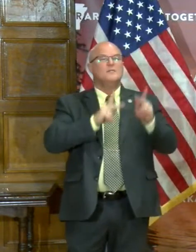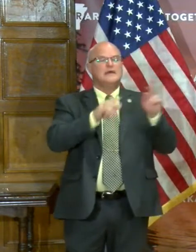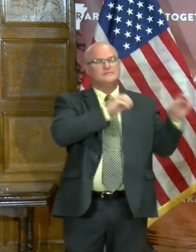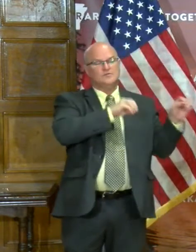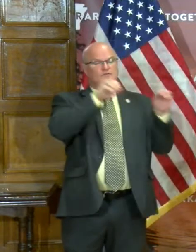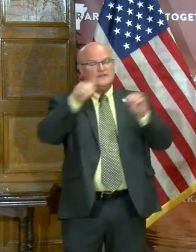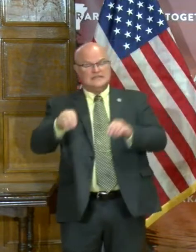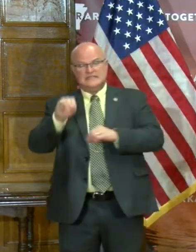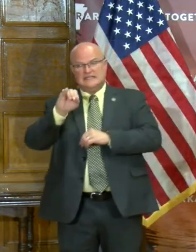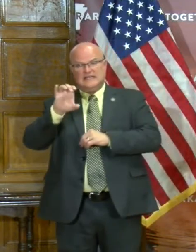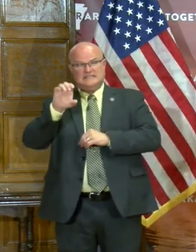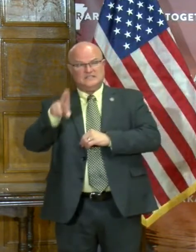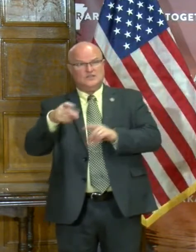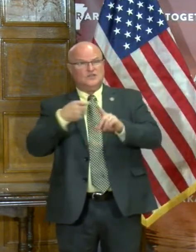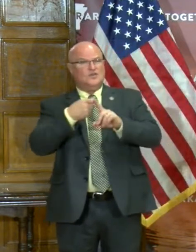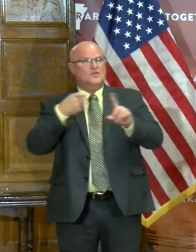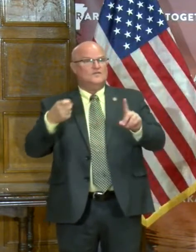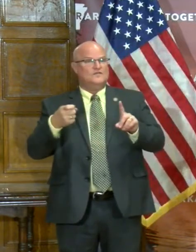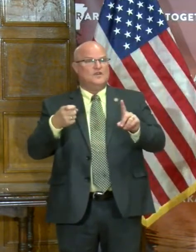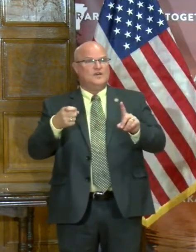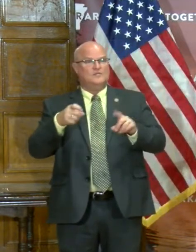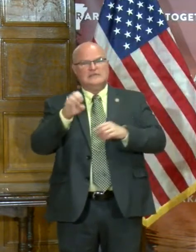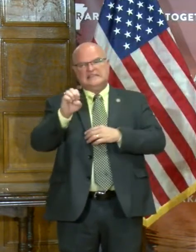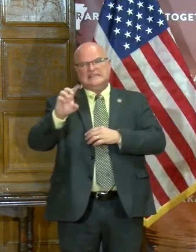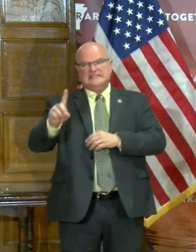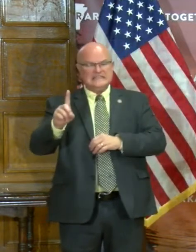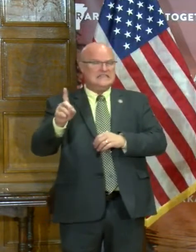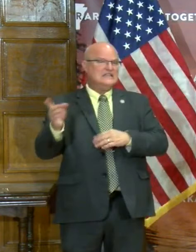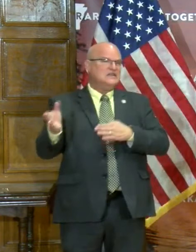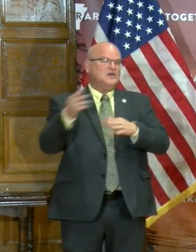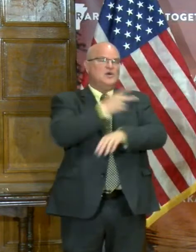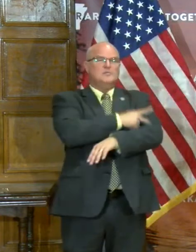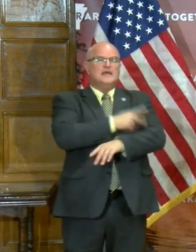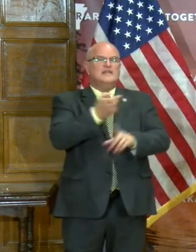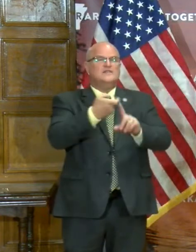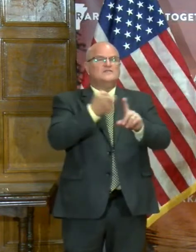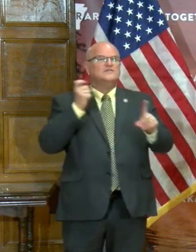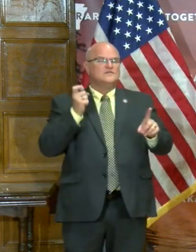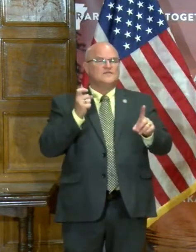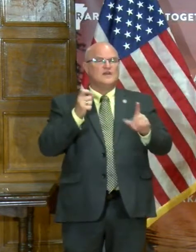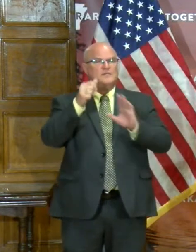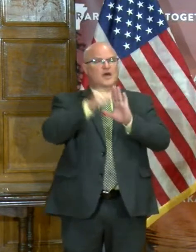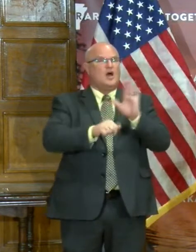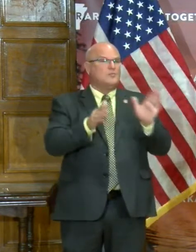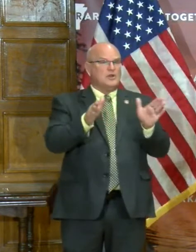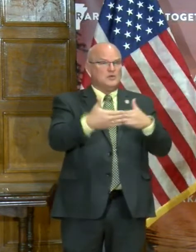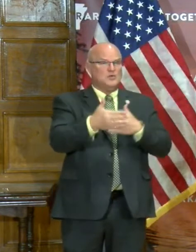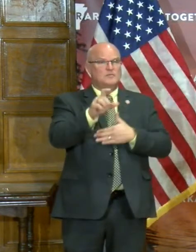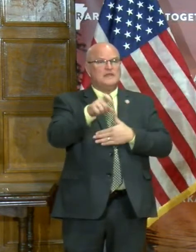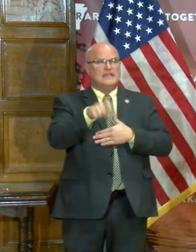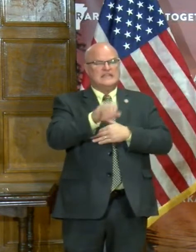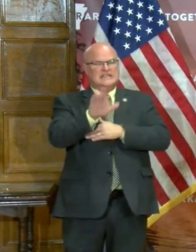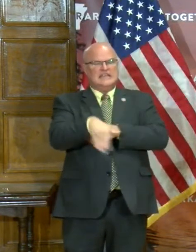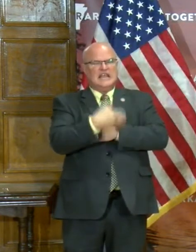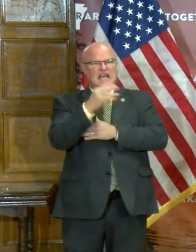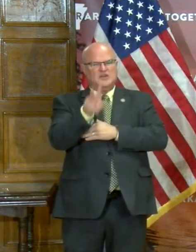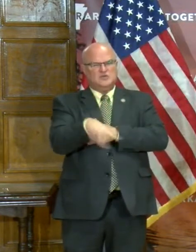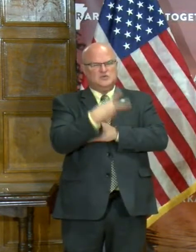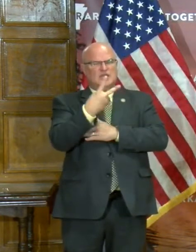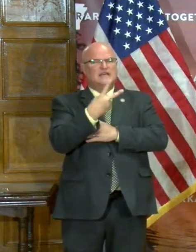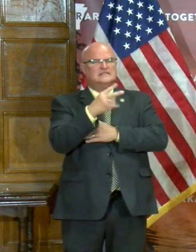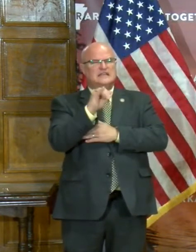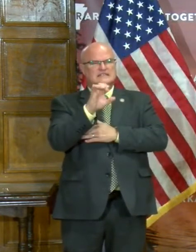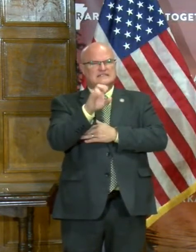the ICU from patients in the ED or for patients who are coming out of the operating room that need a night or two in